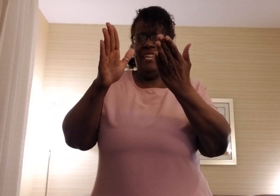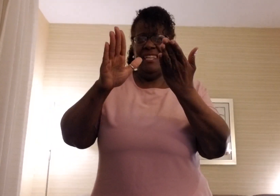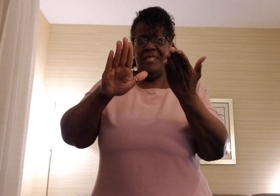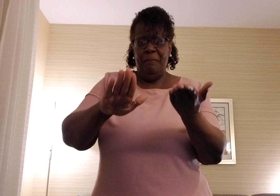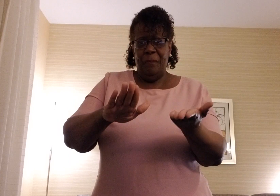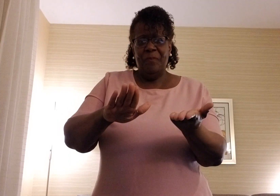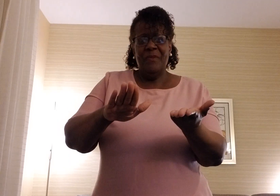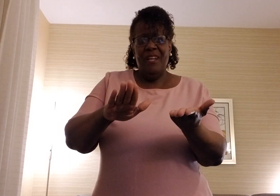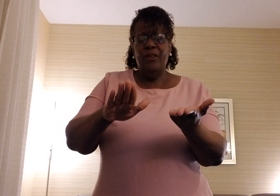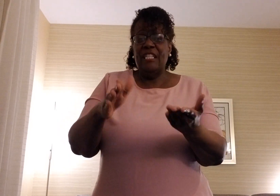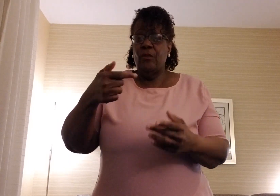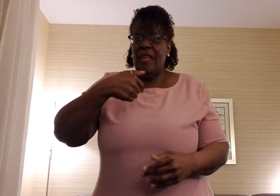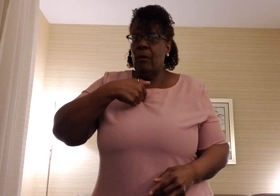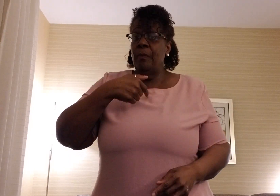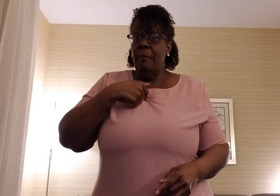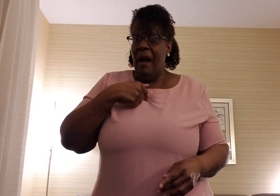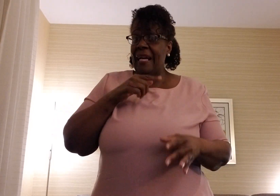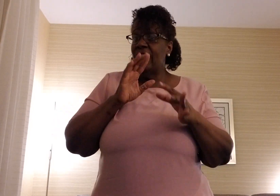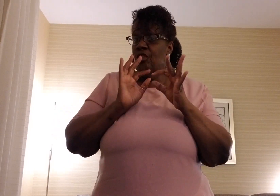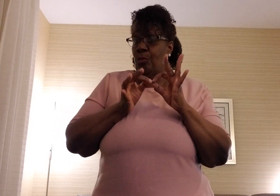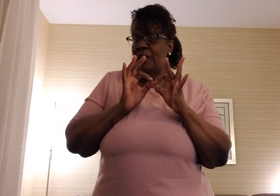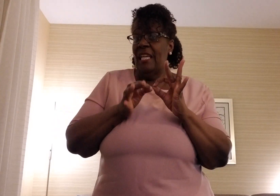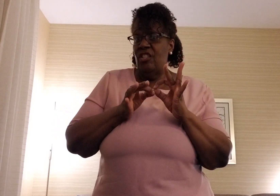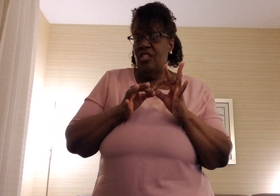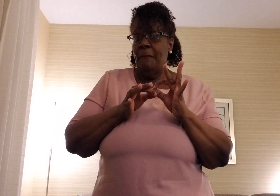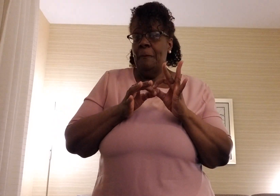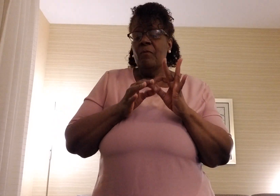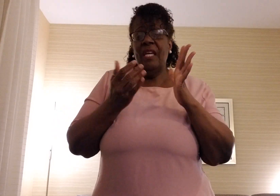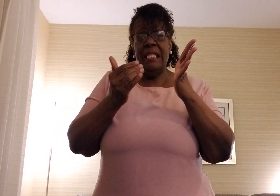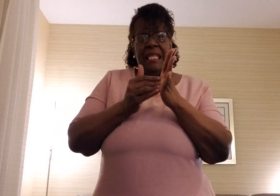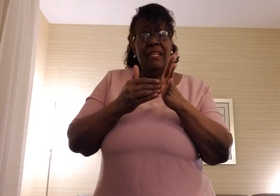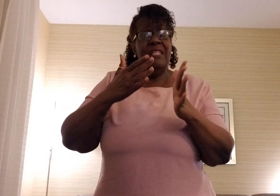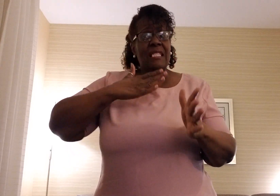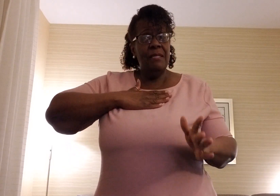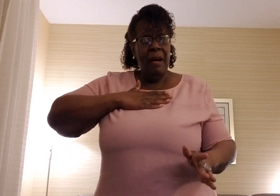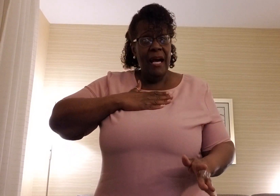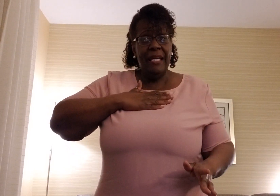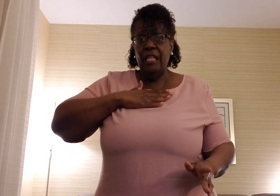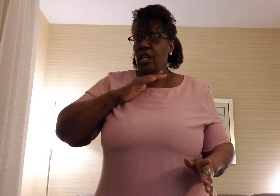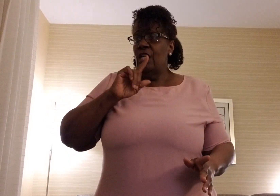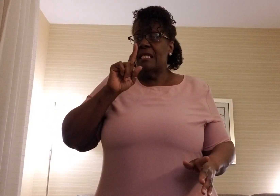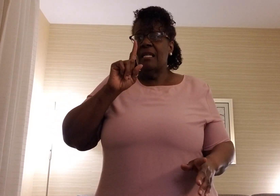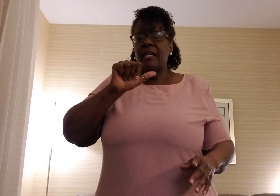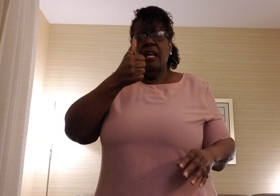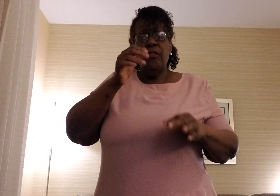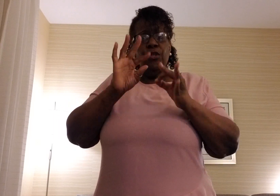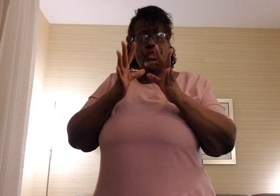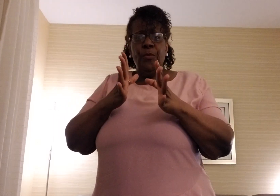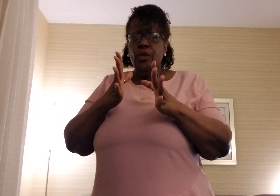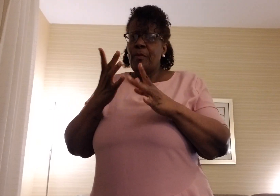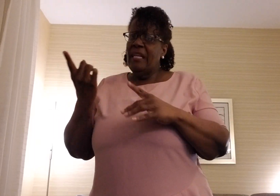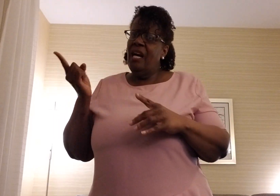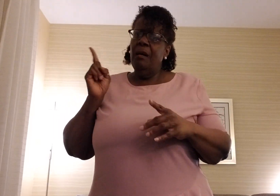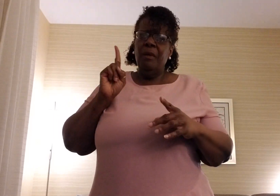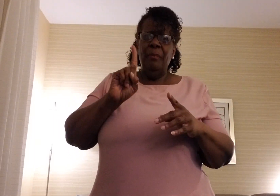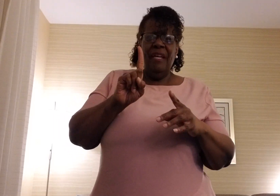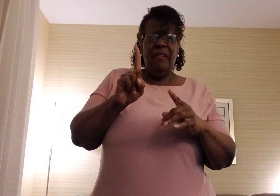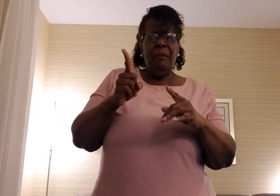dead. Okay, so that would be my interpretation. And again, this is mine. Another interpreter may come up and they may